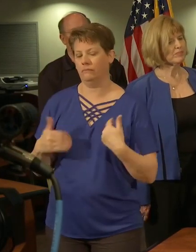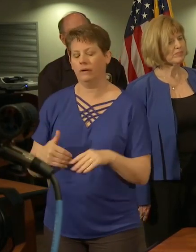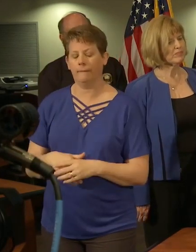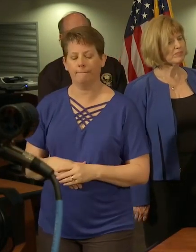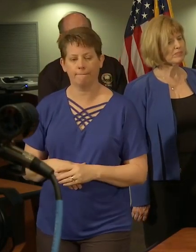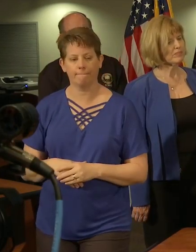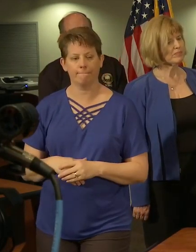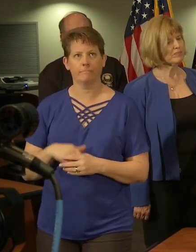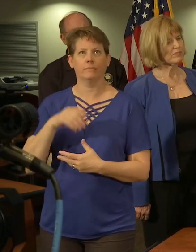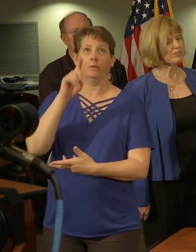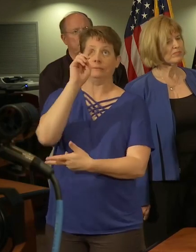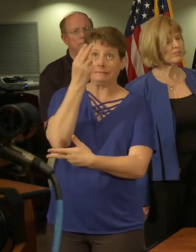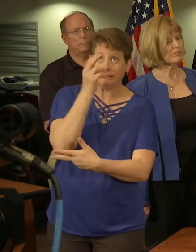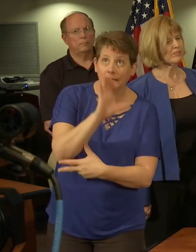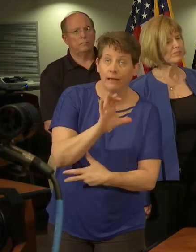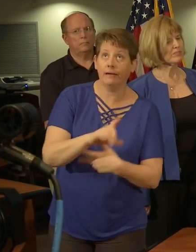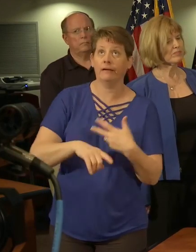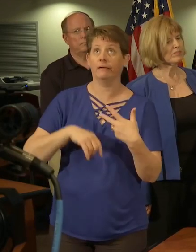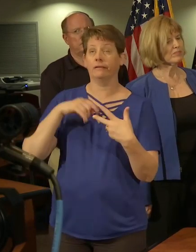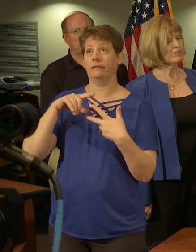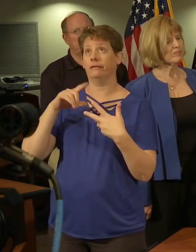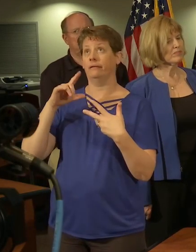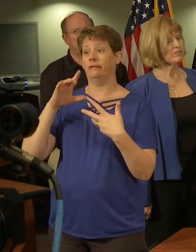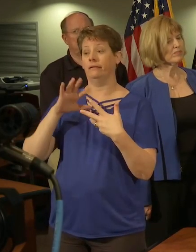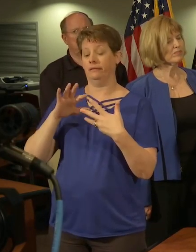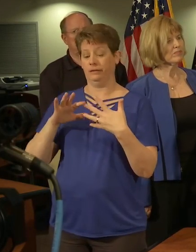with DHEC and